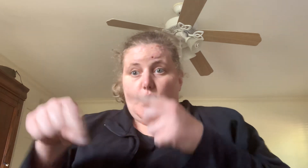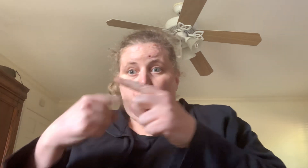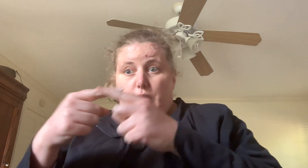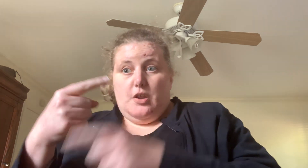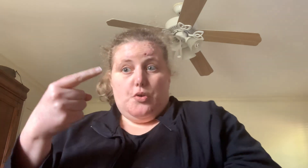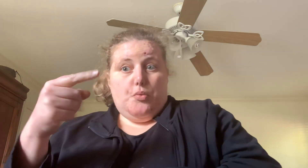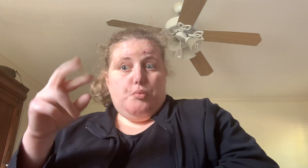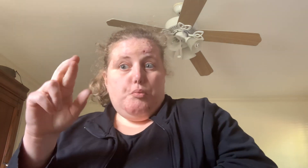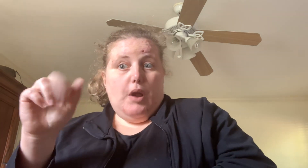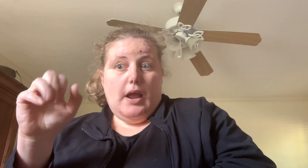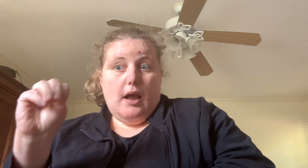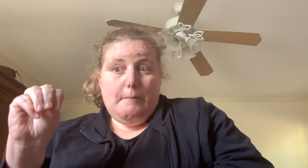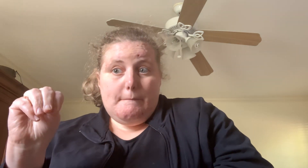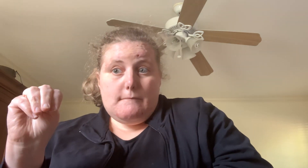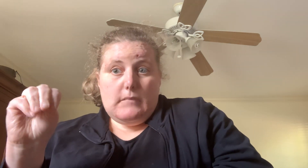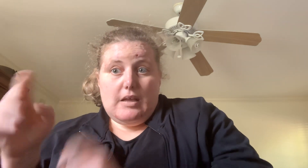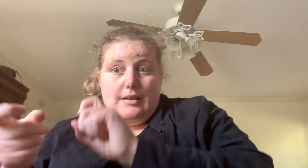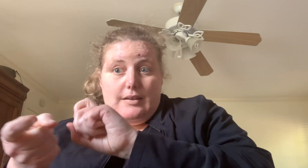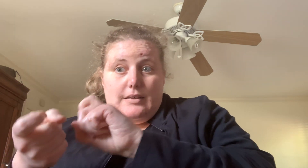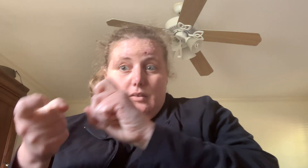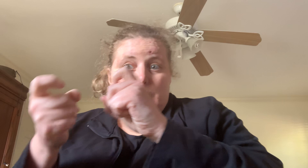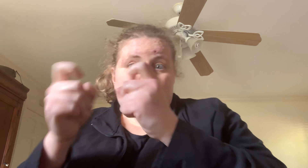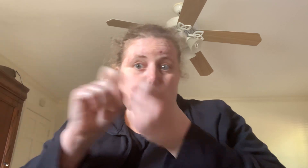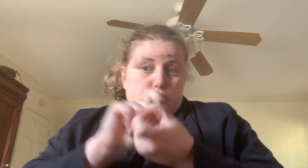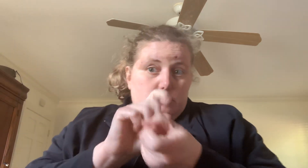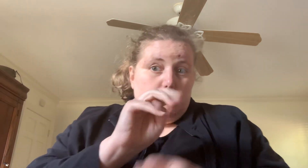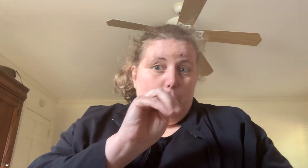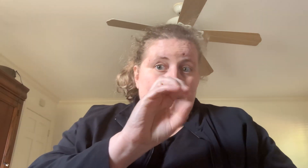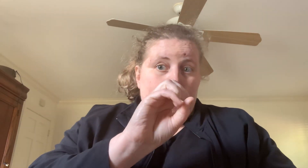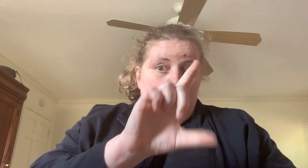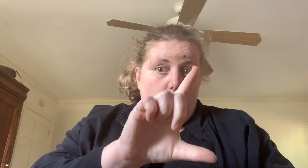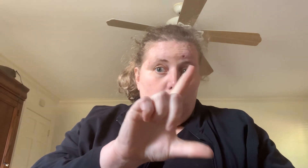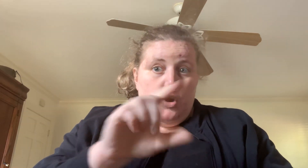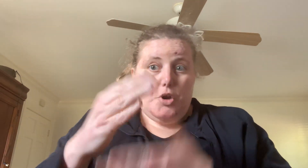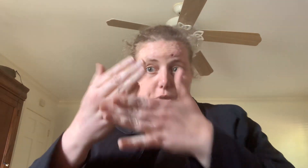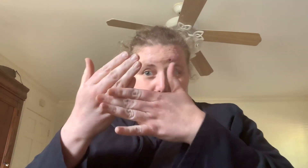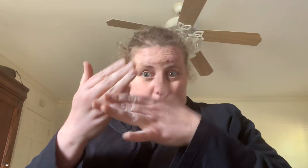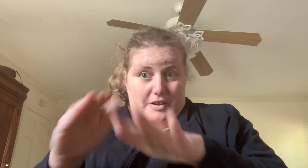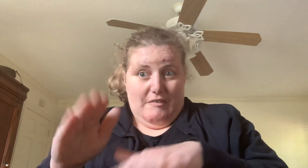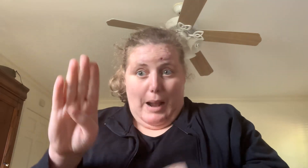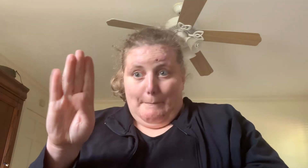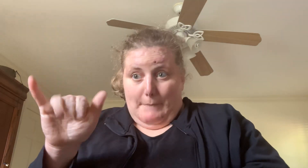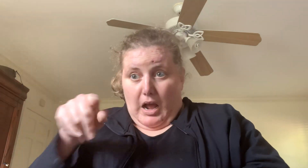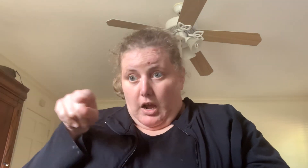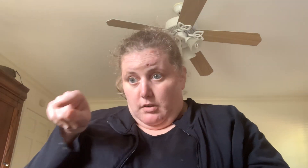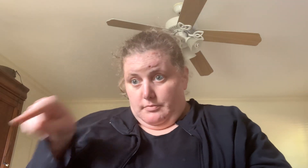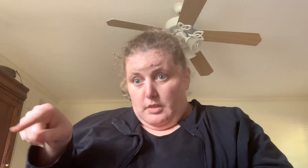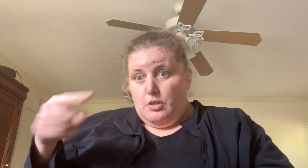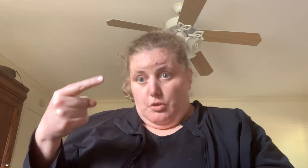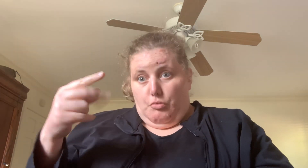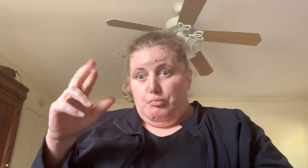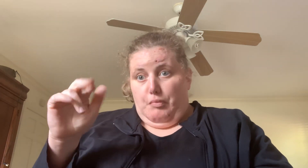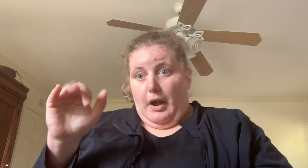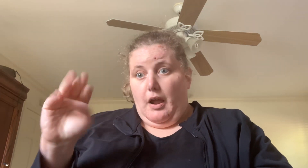because we want to get rid of the gram. All right, so if we want to know how